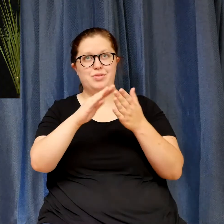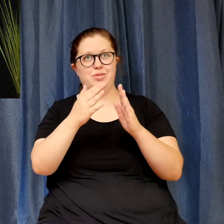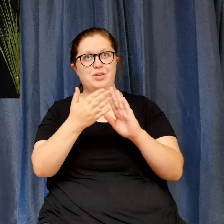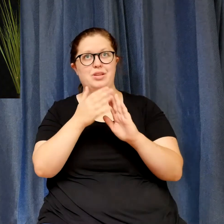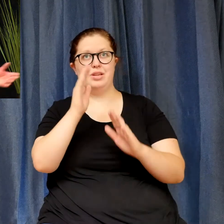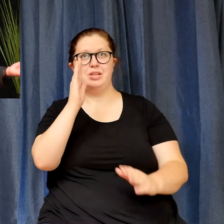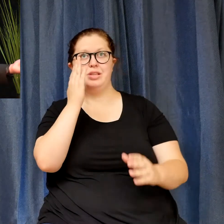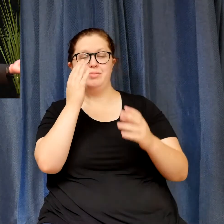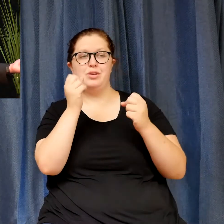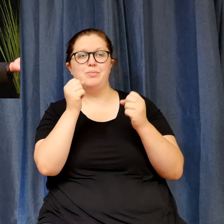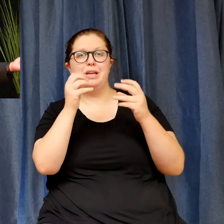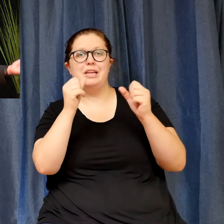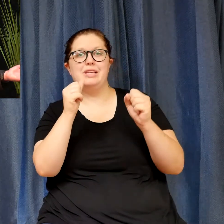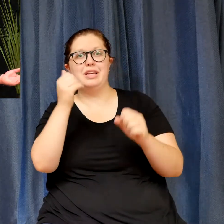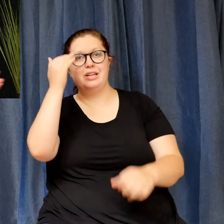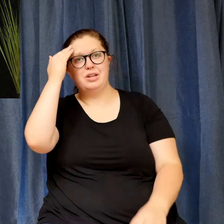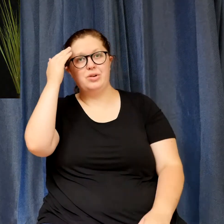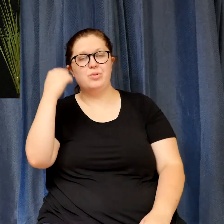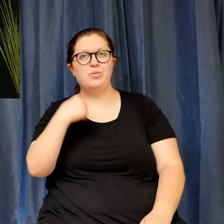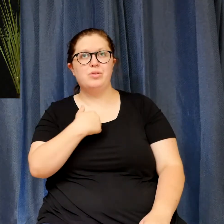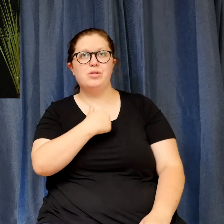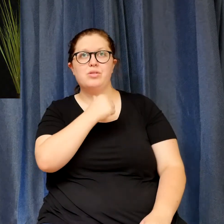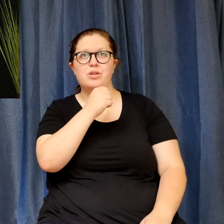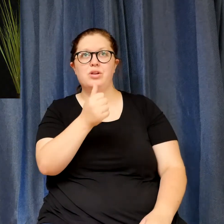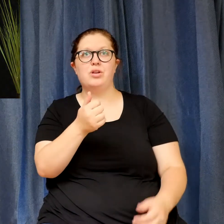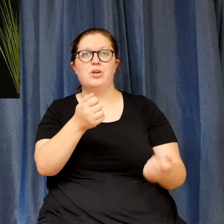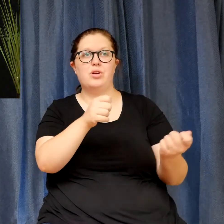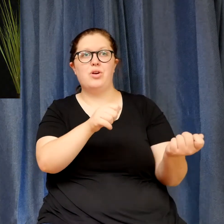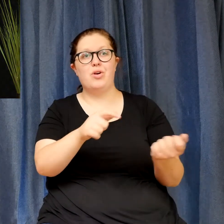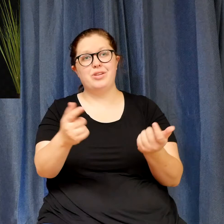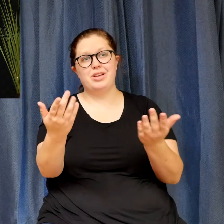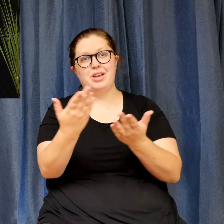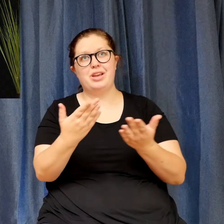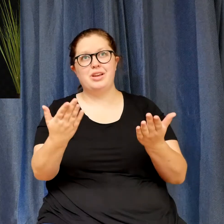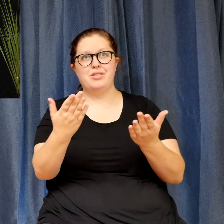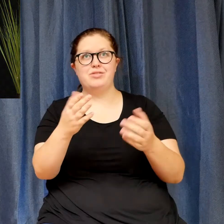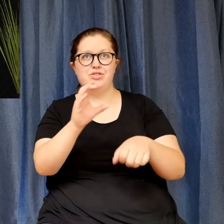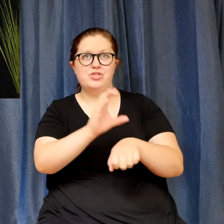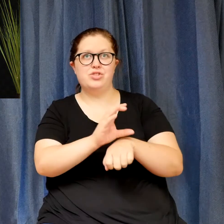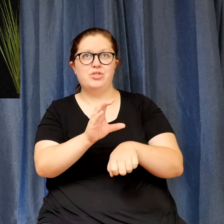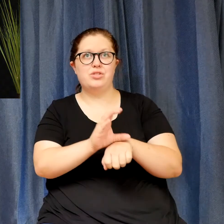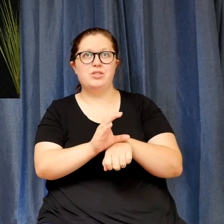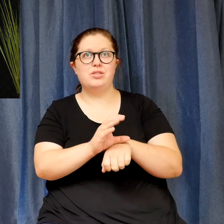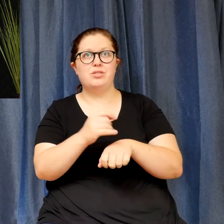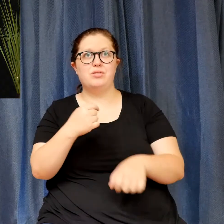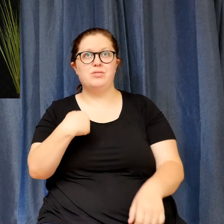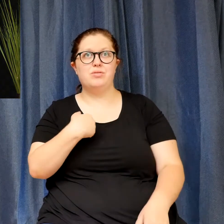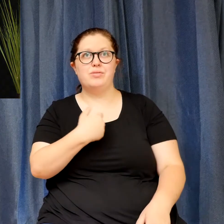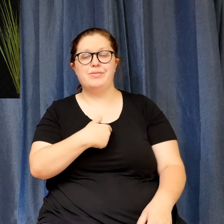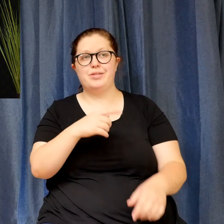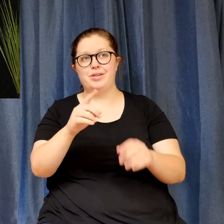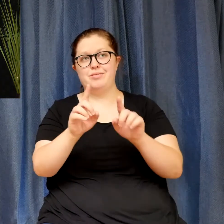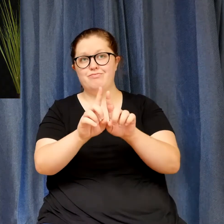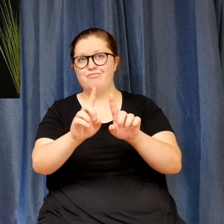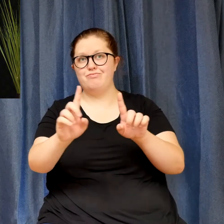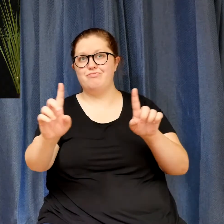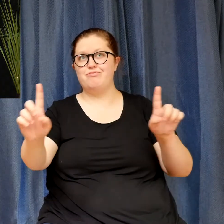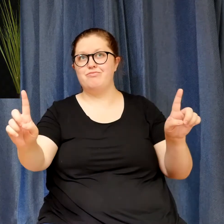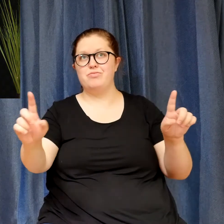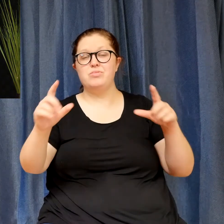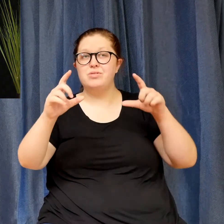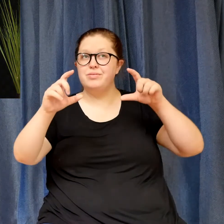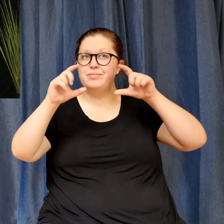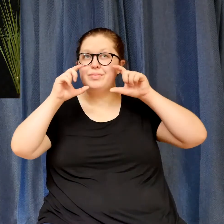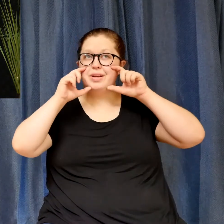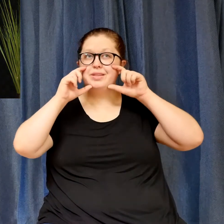community. I know we're not all here in person right now because we're doing all the right things. We're keeping our distance, we're wearing